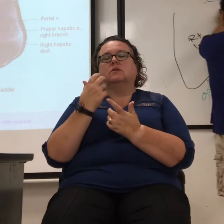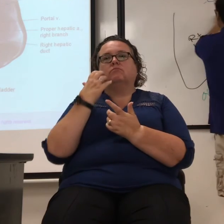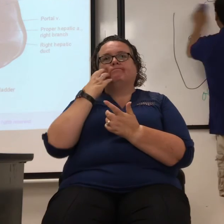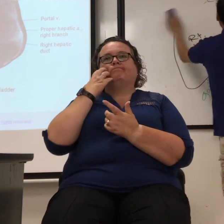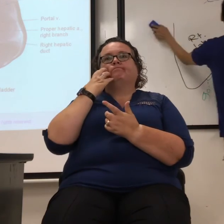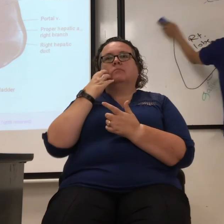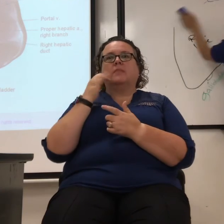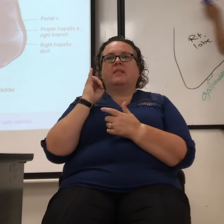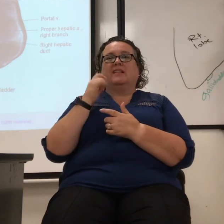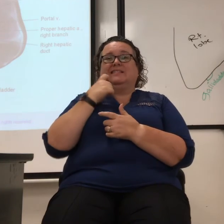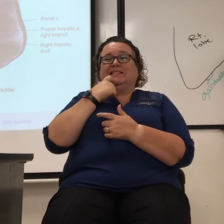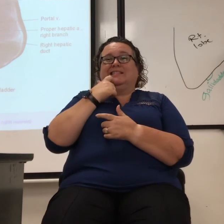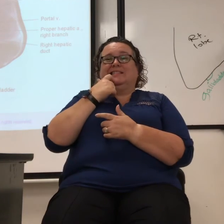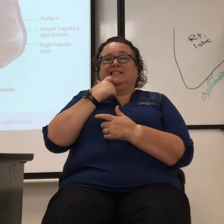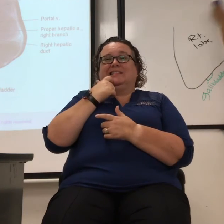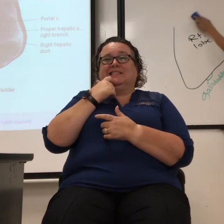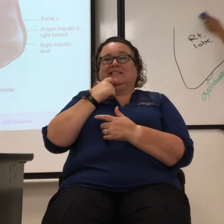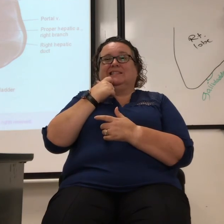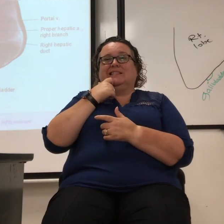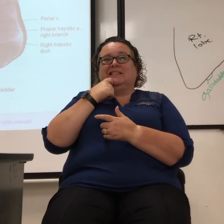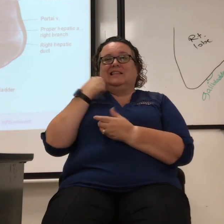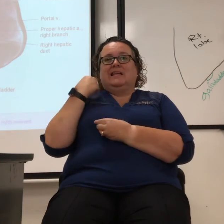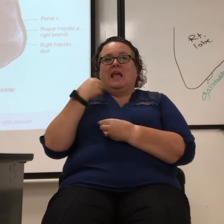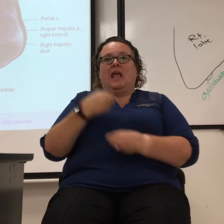richness that just came from the